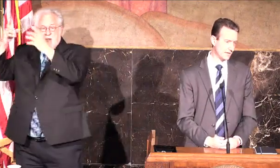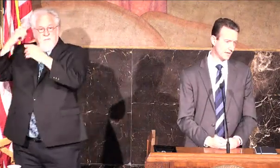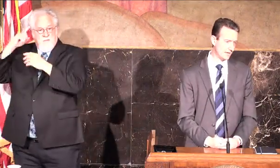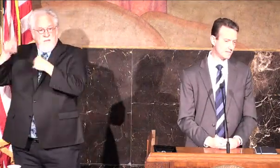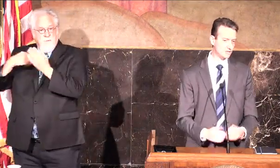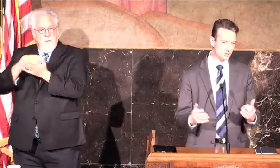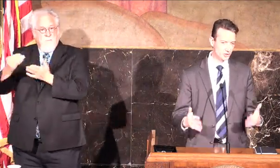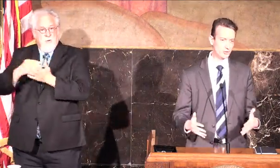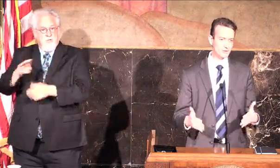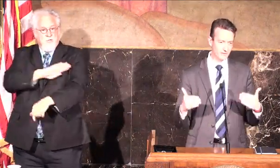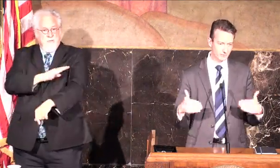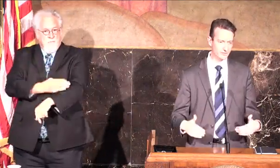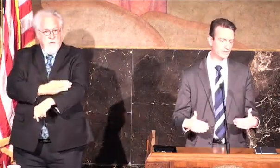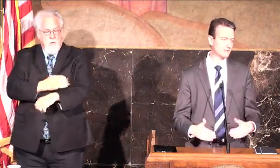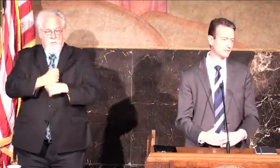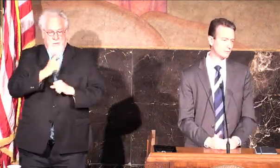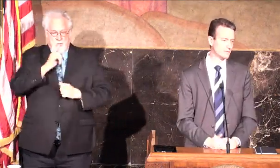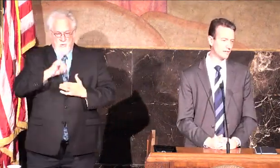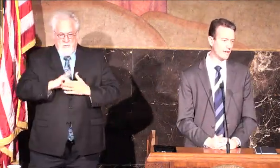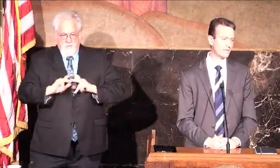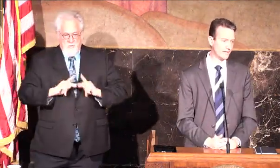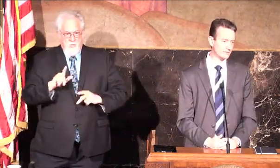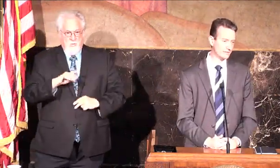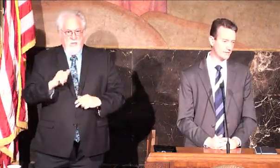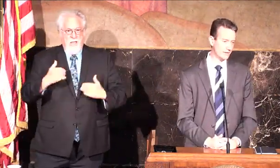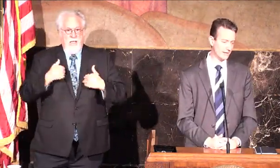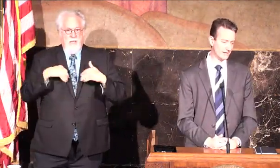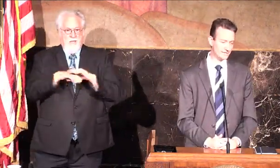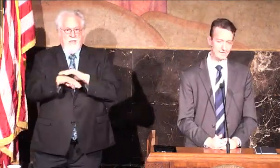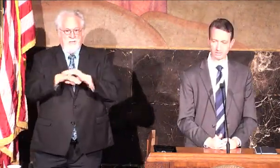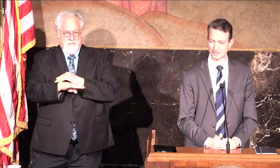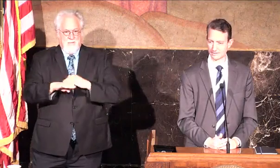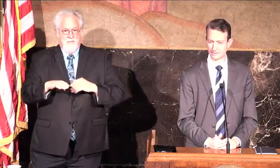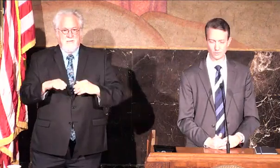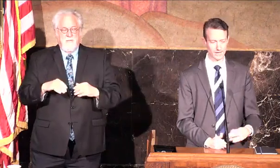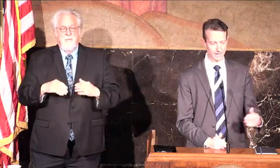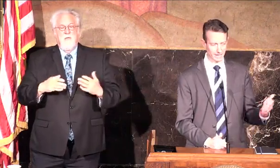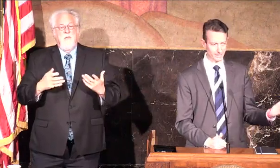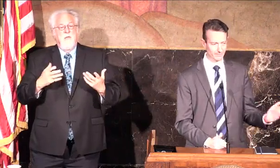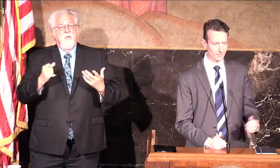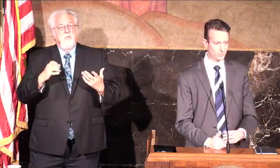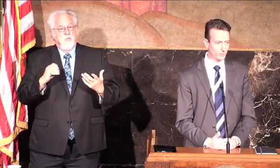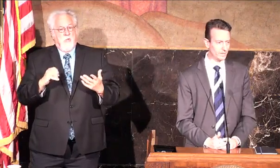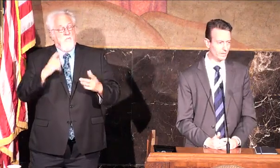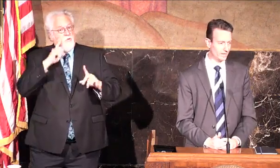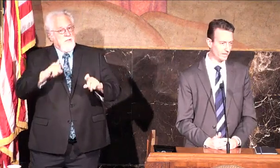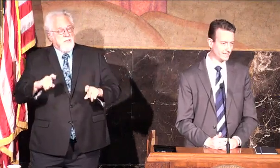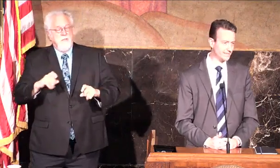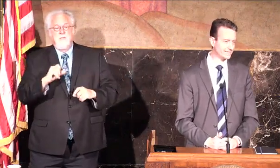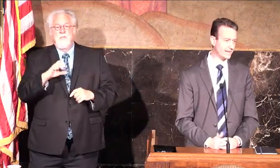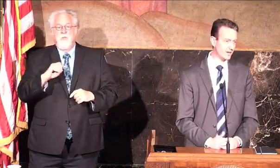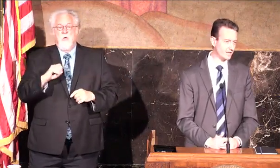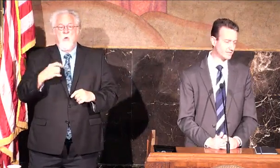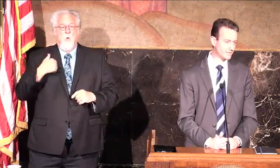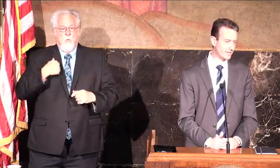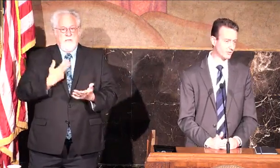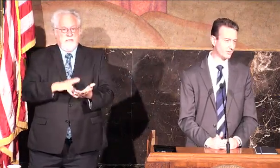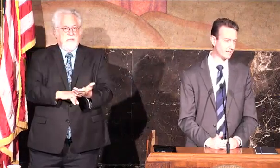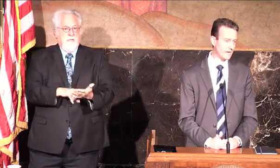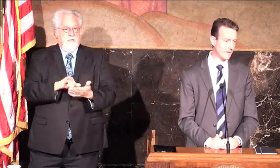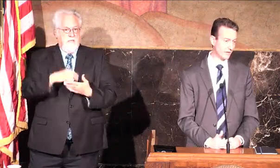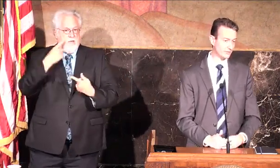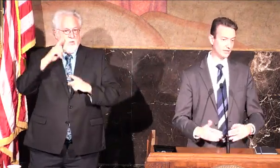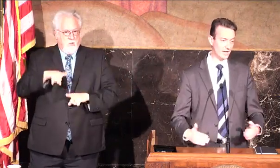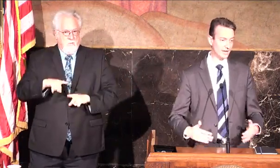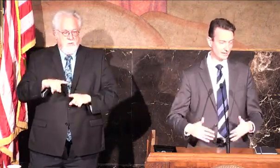states to ensure that the citizens of Louisiana have access to timely tests. So we did sign on to that